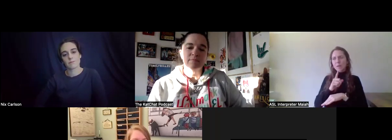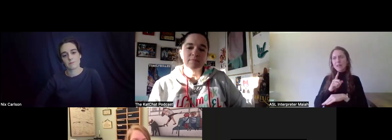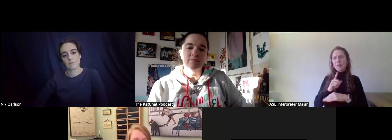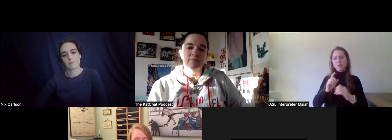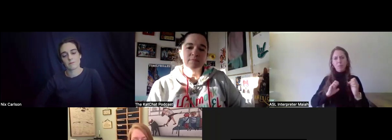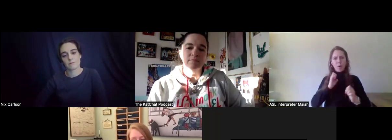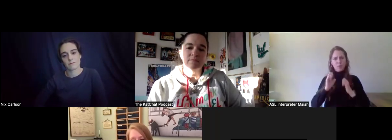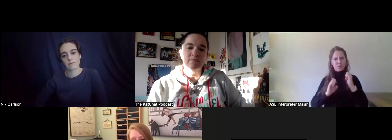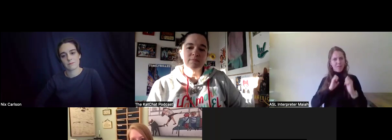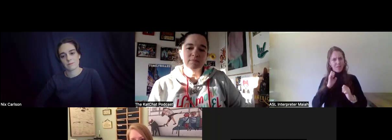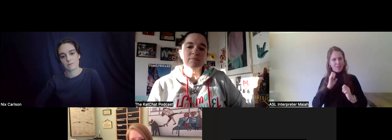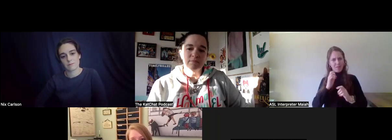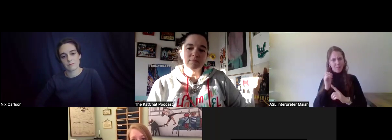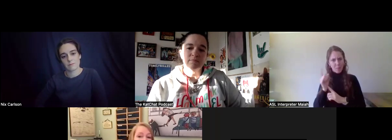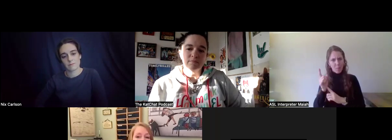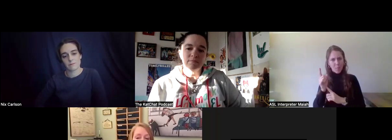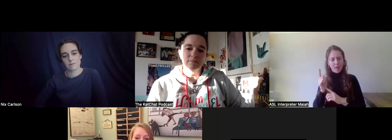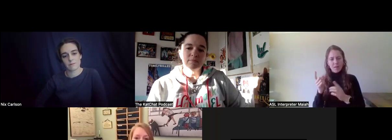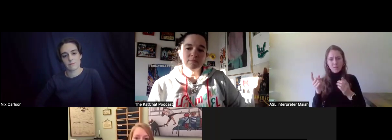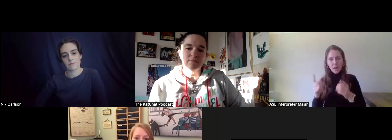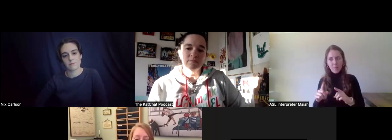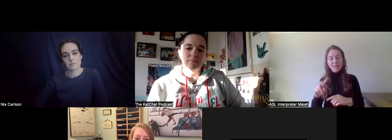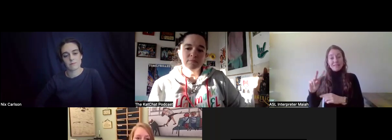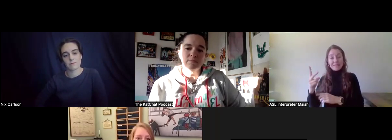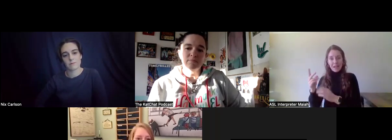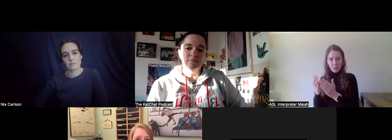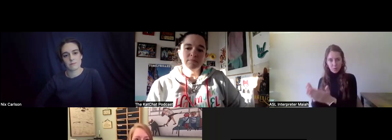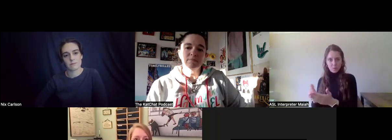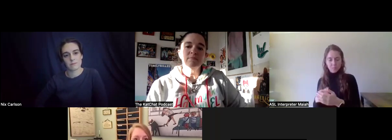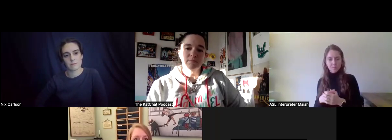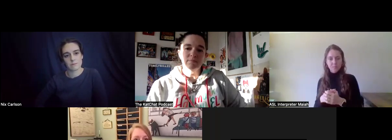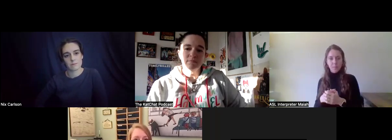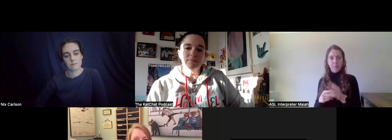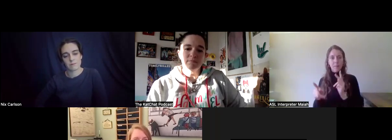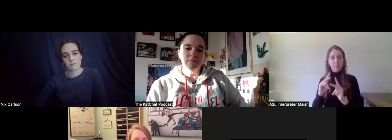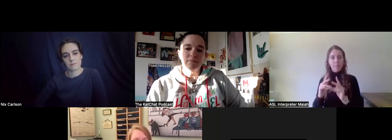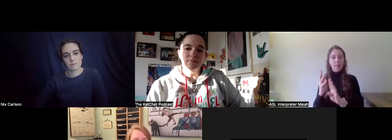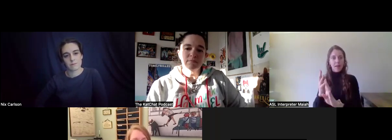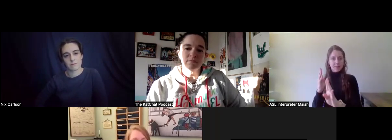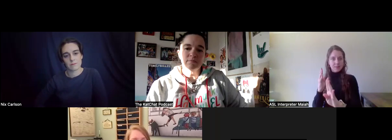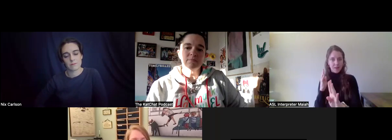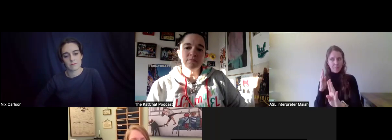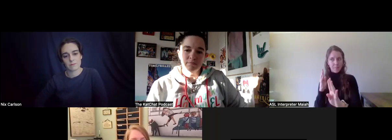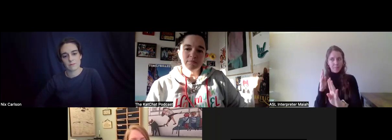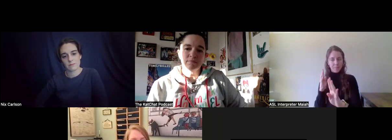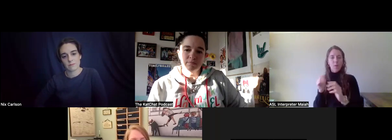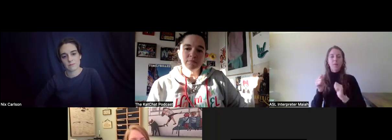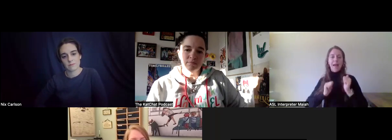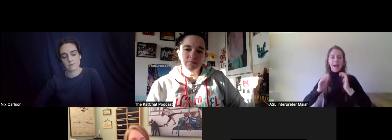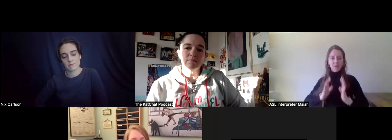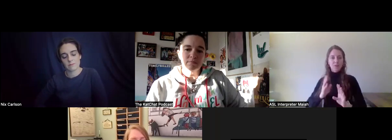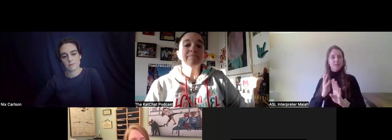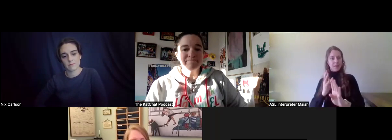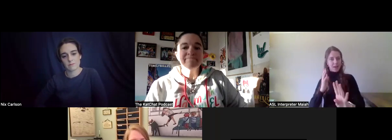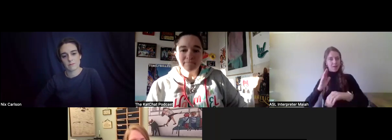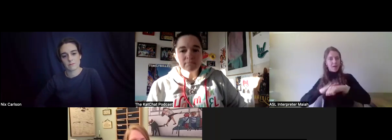where the on the second cruise where they lined up on the stage and each of them took a moment